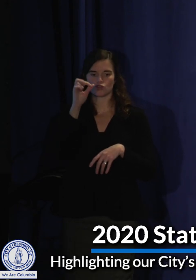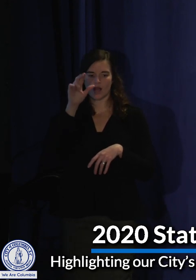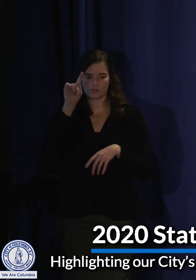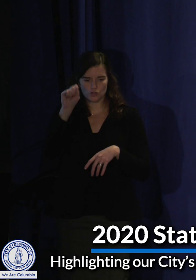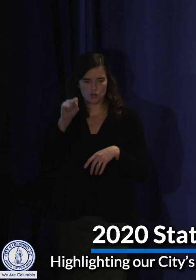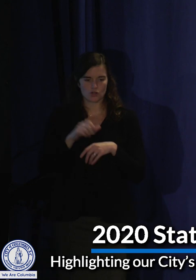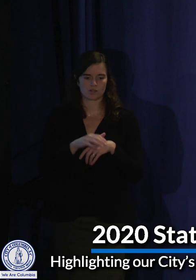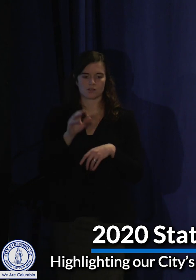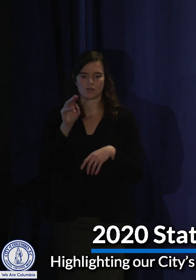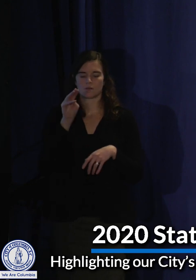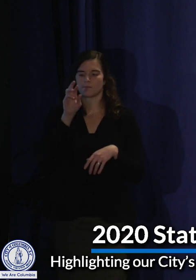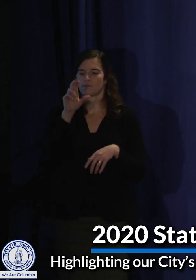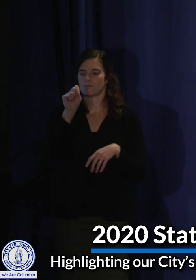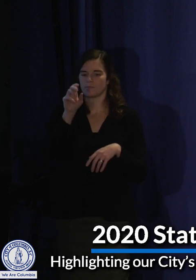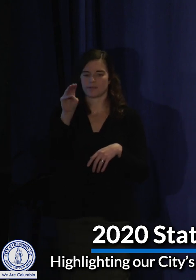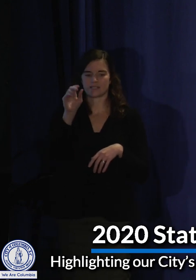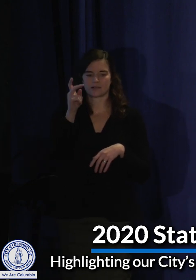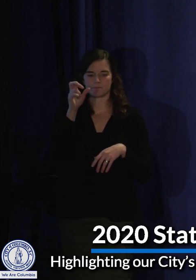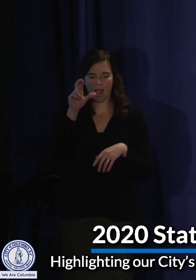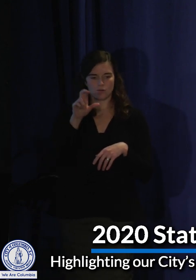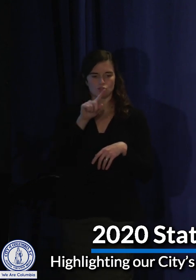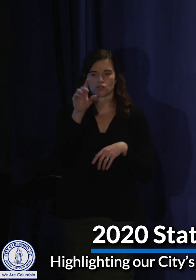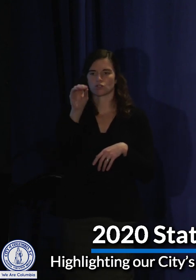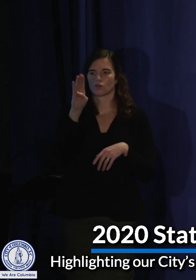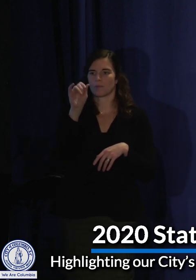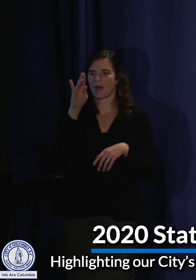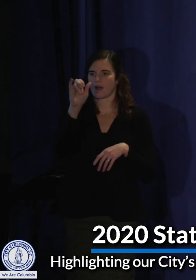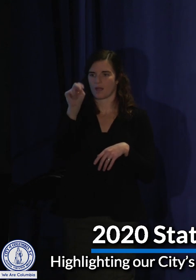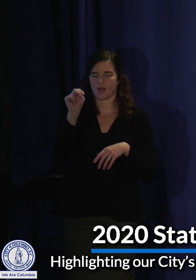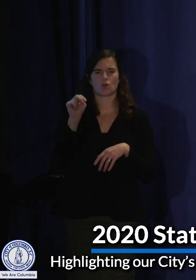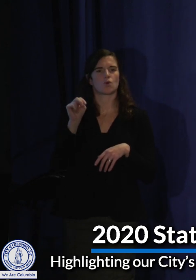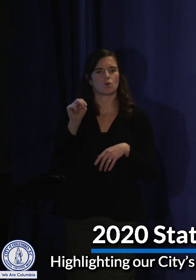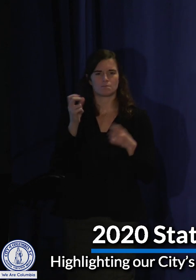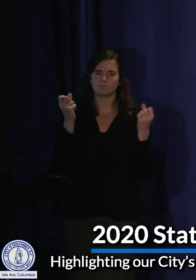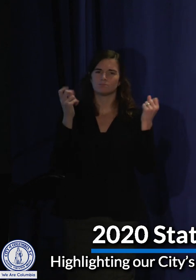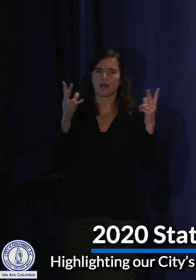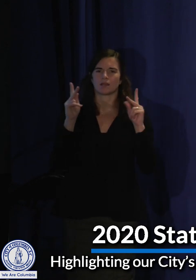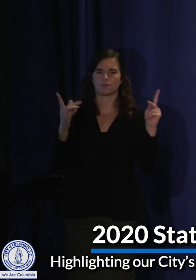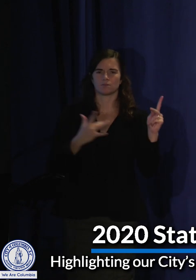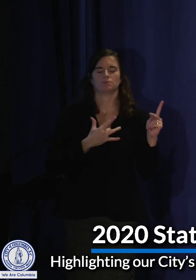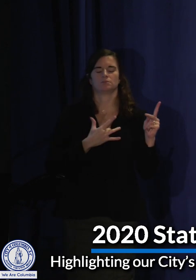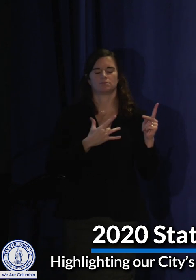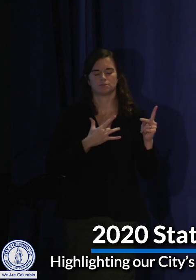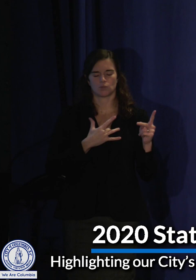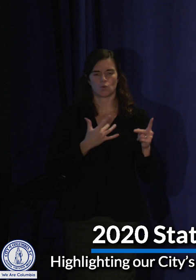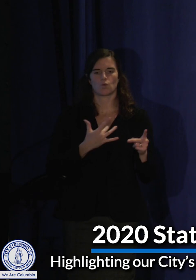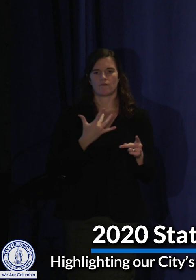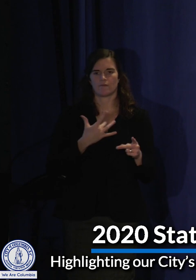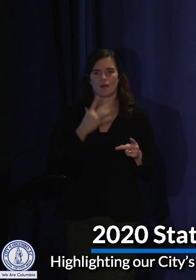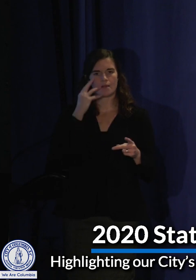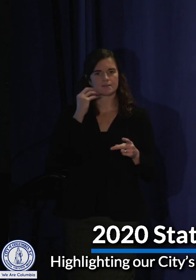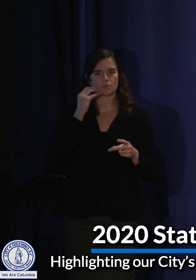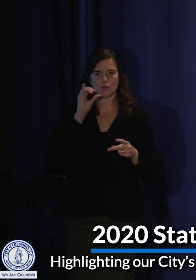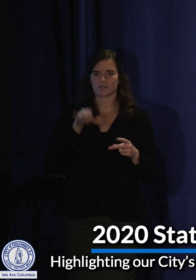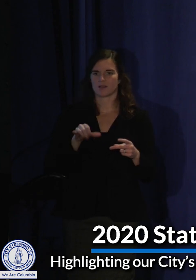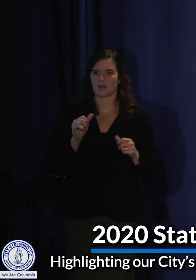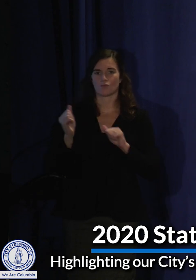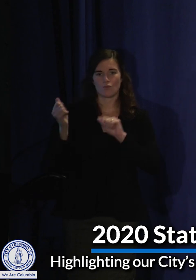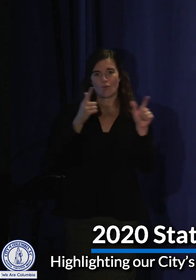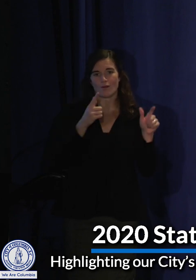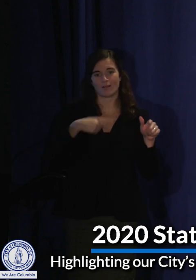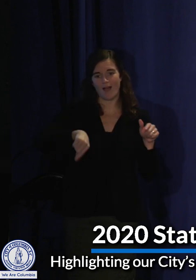Zorbayan, that pain of loss was felt across communities everywhere, and ours is not